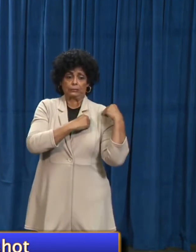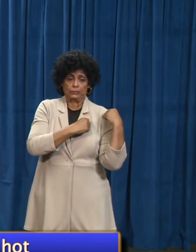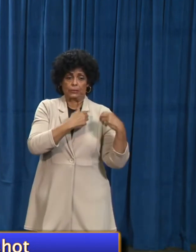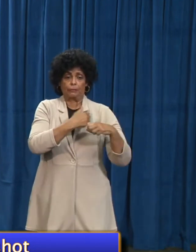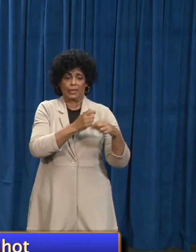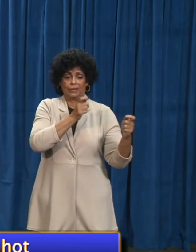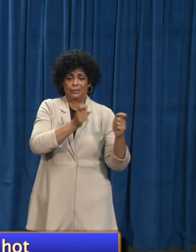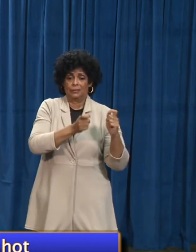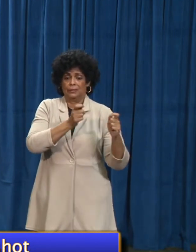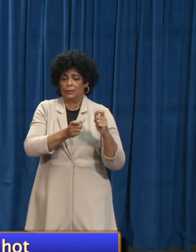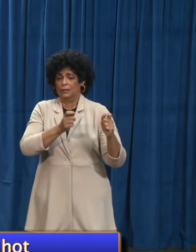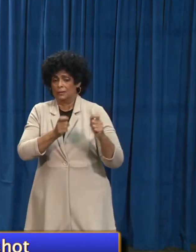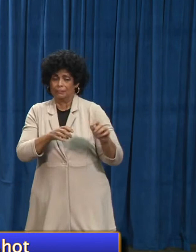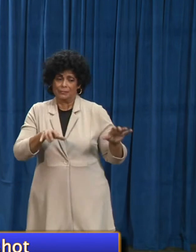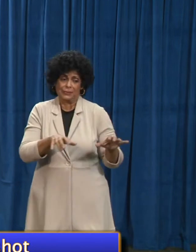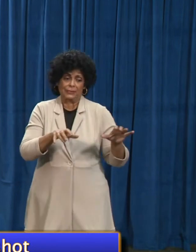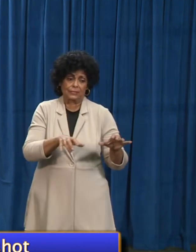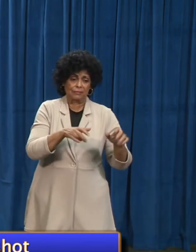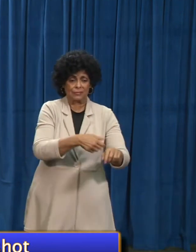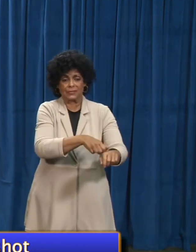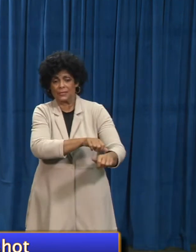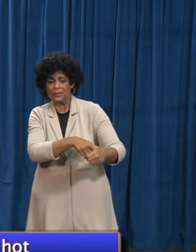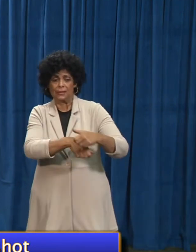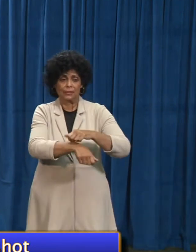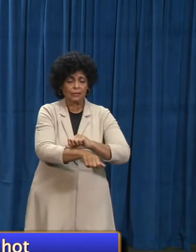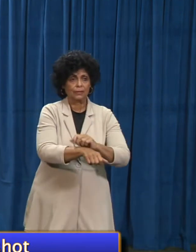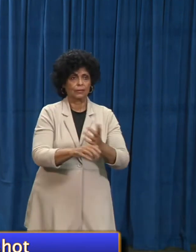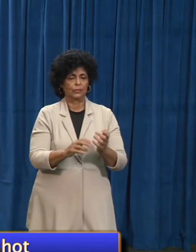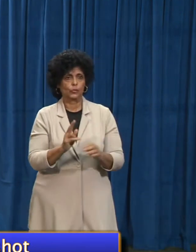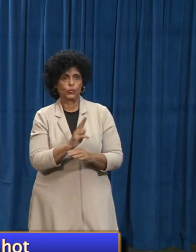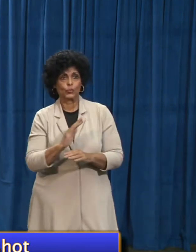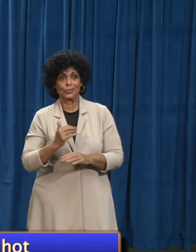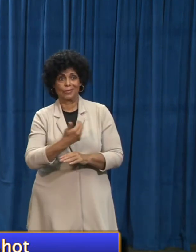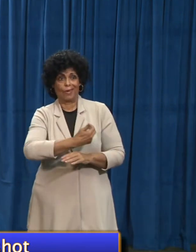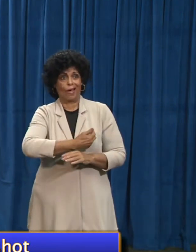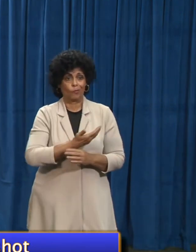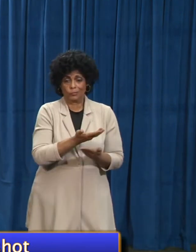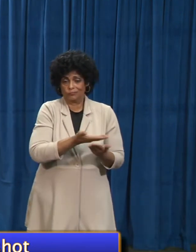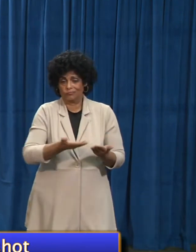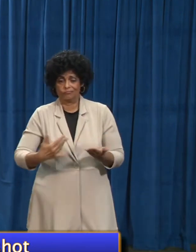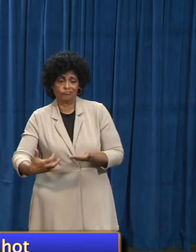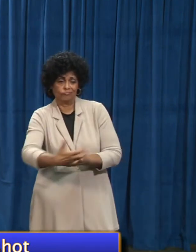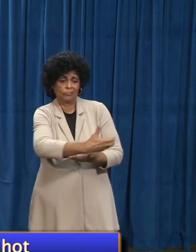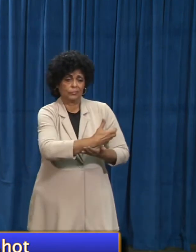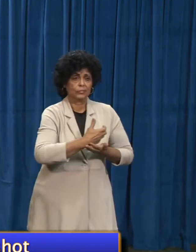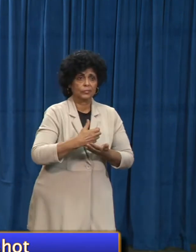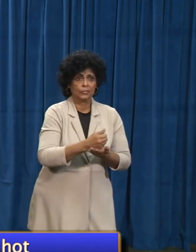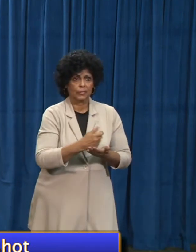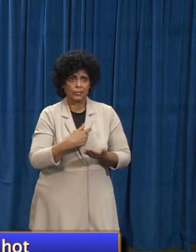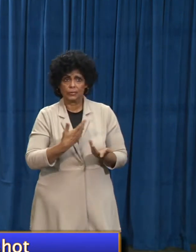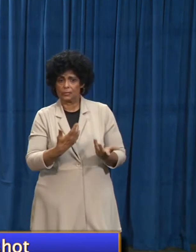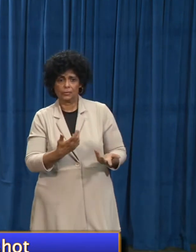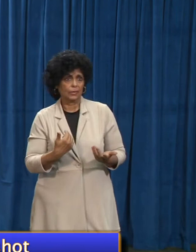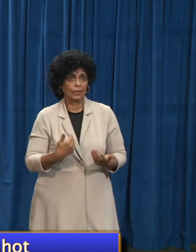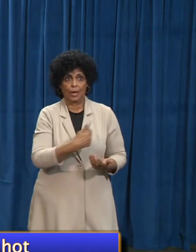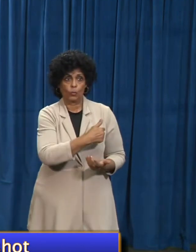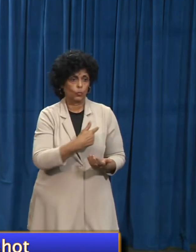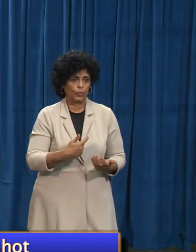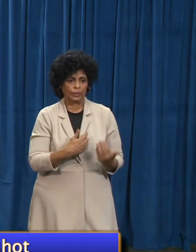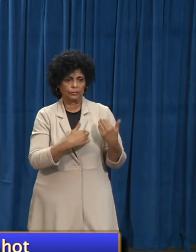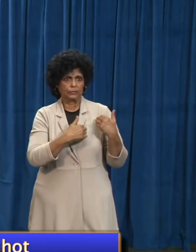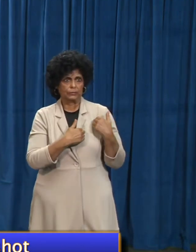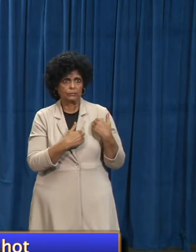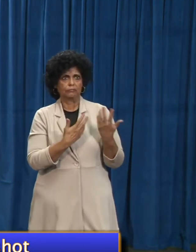is through the resources that we have available here that we are paying this tremendous cost